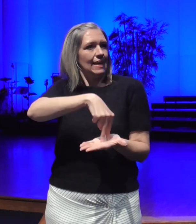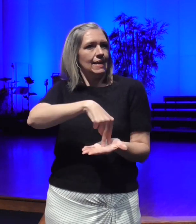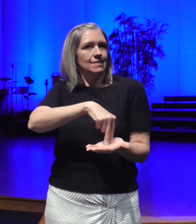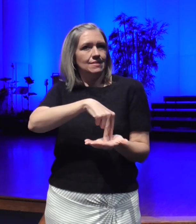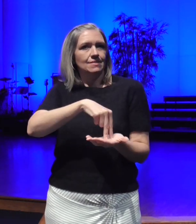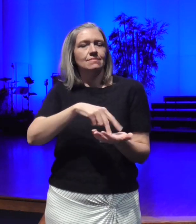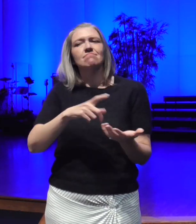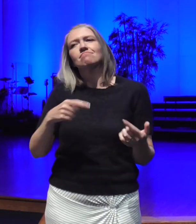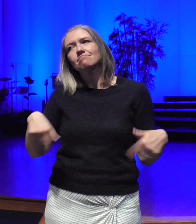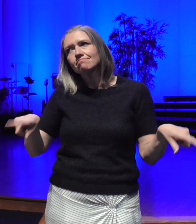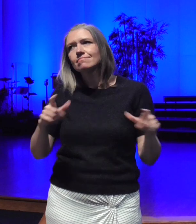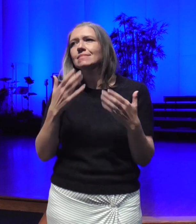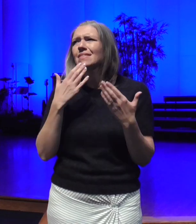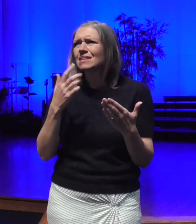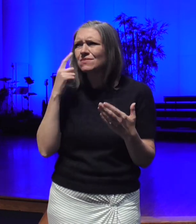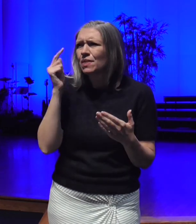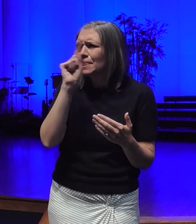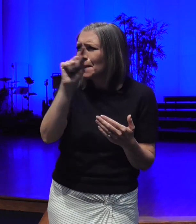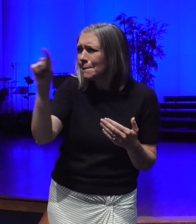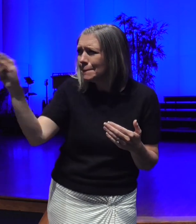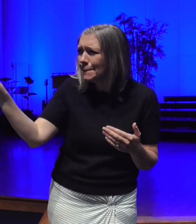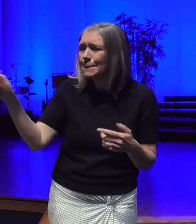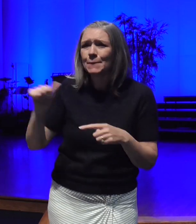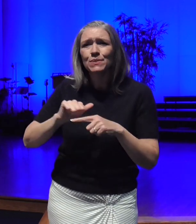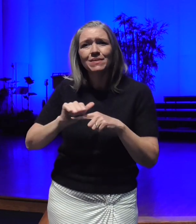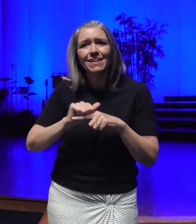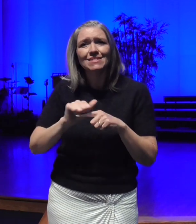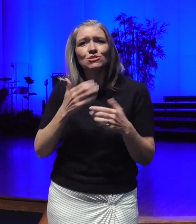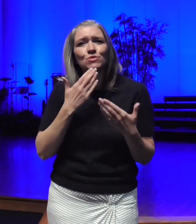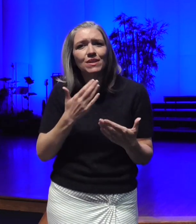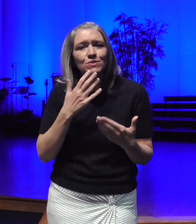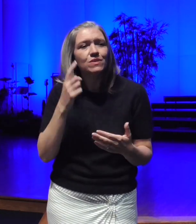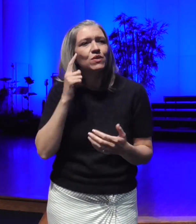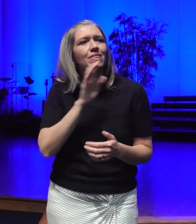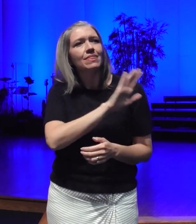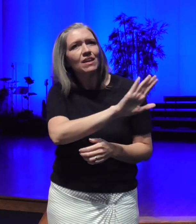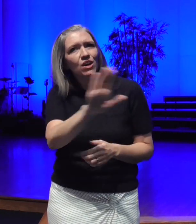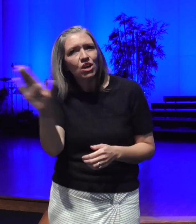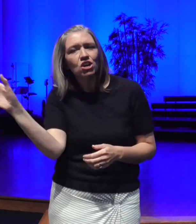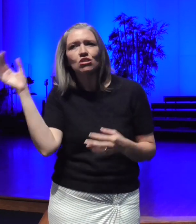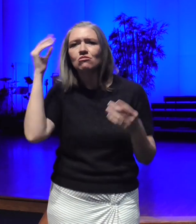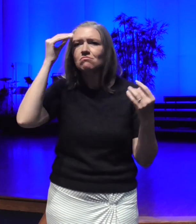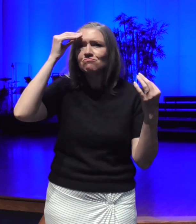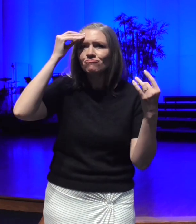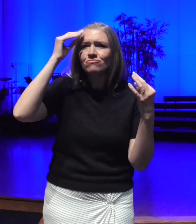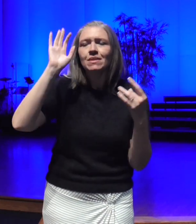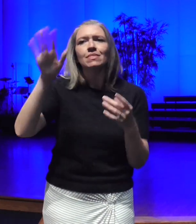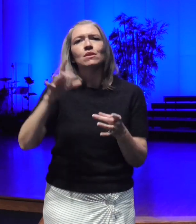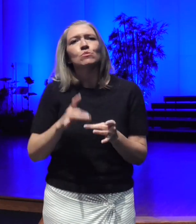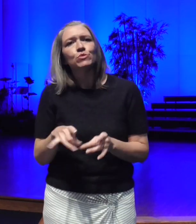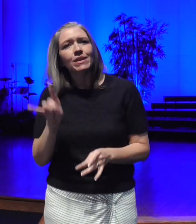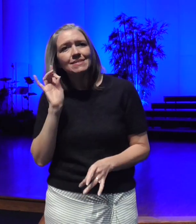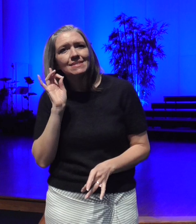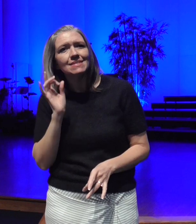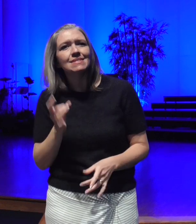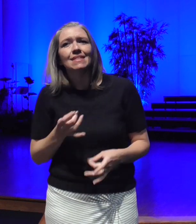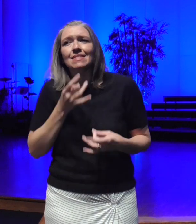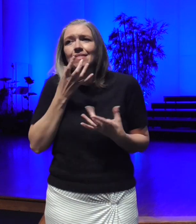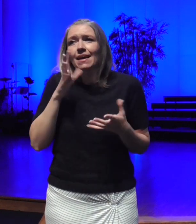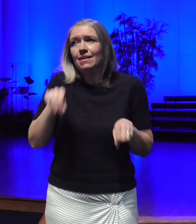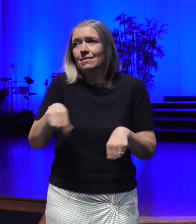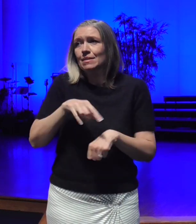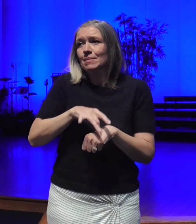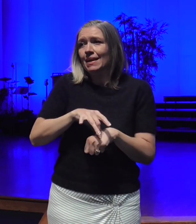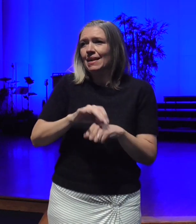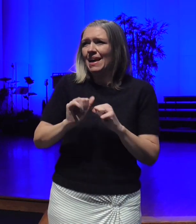just give thanks for each one of them, to practice right now gratitude for their consciousness, their presence, their light on this planet, and for the way